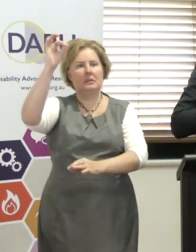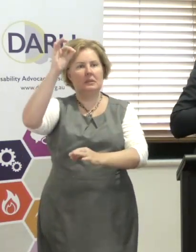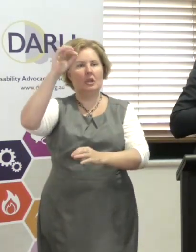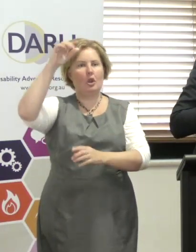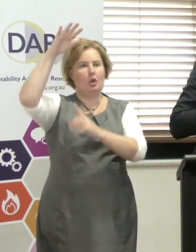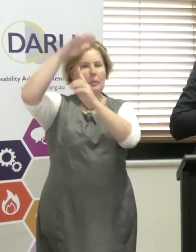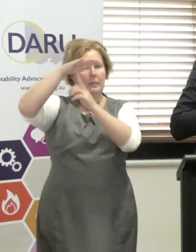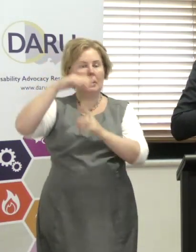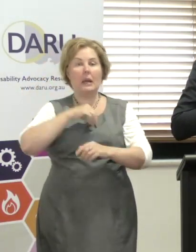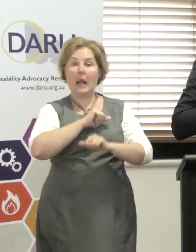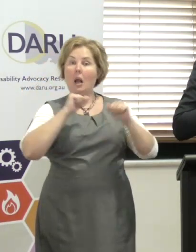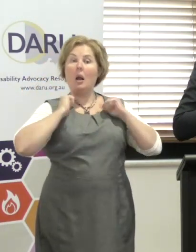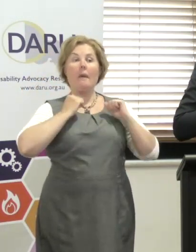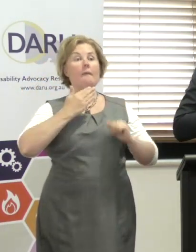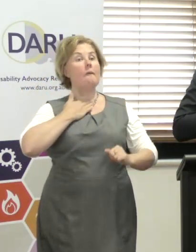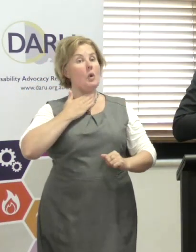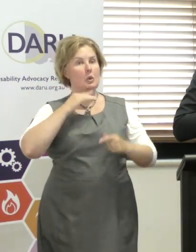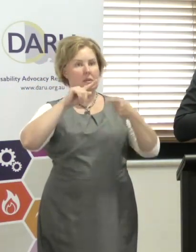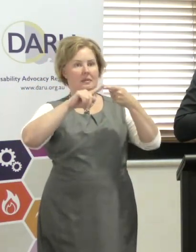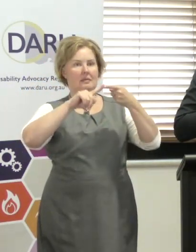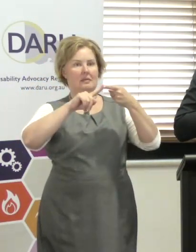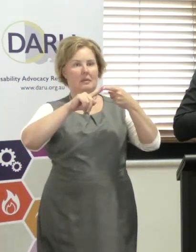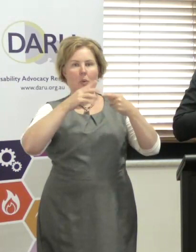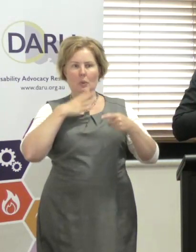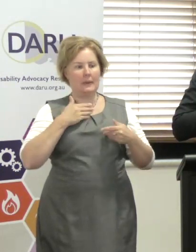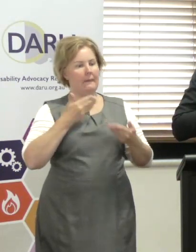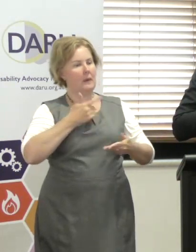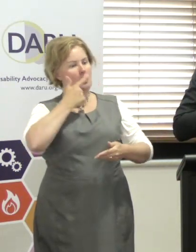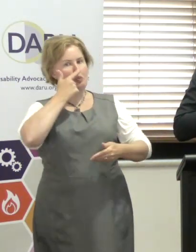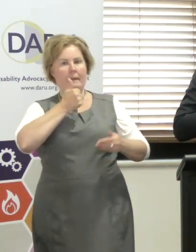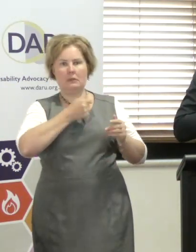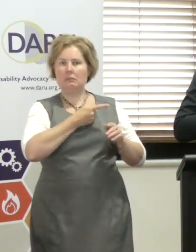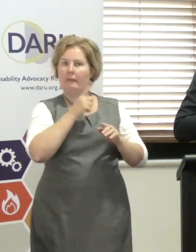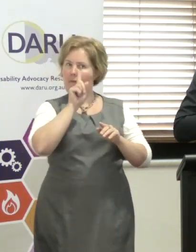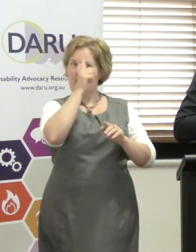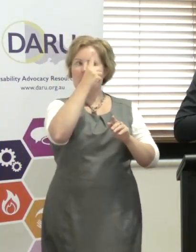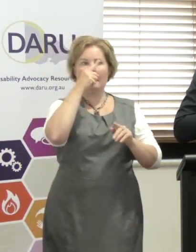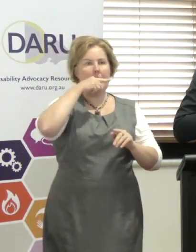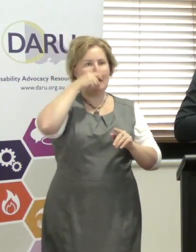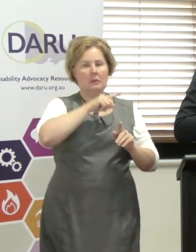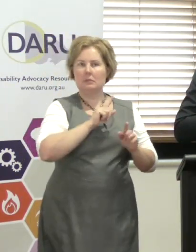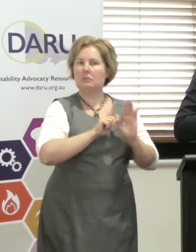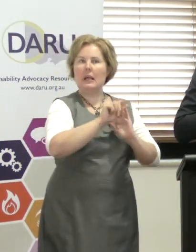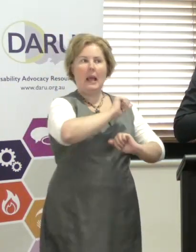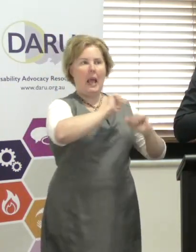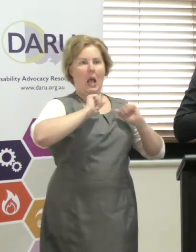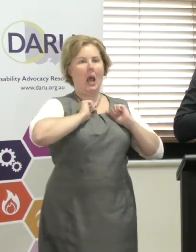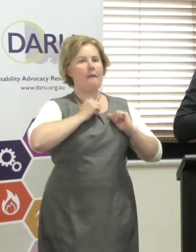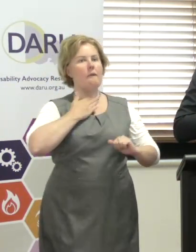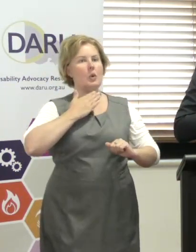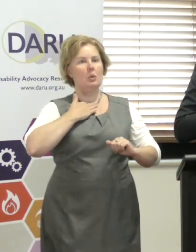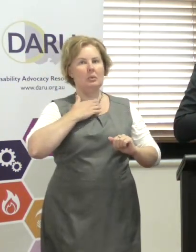We wanted to privilege, we wanted to promote and elevate our voices because we were not seeing that in public discourse,